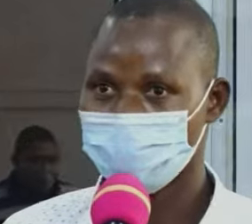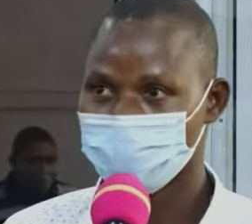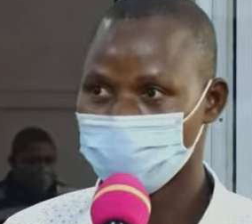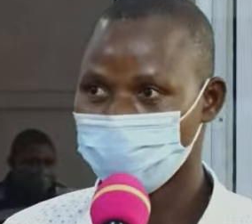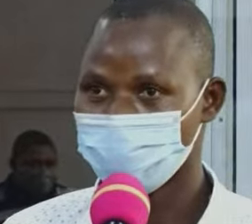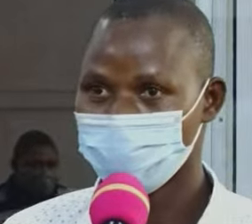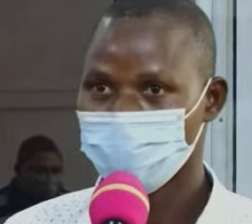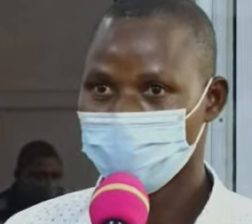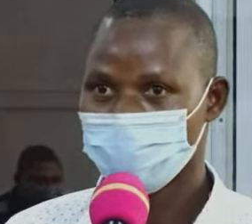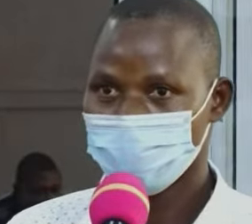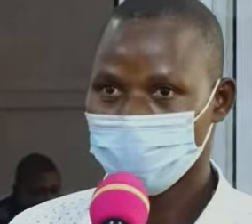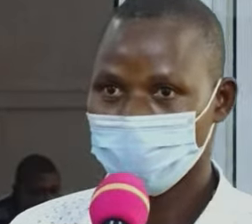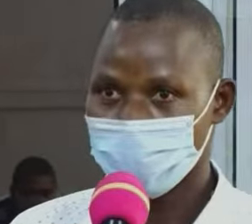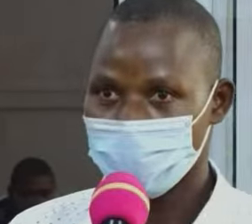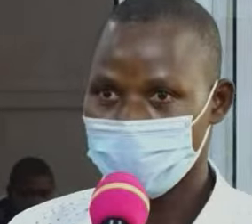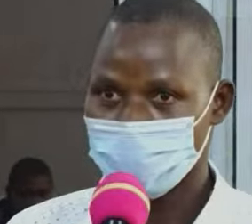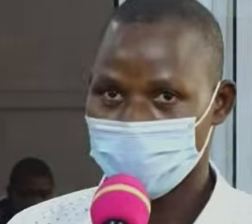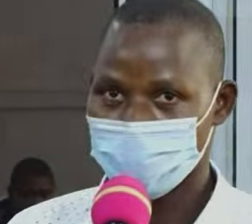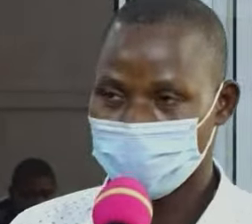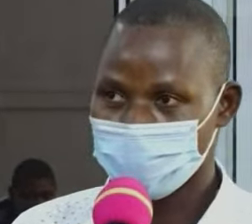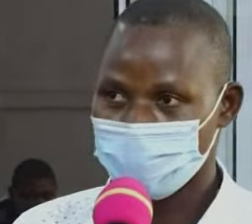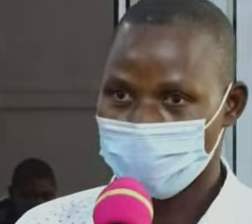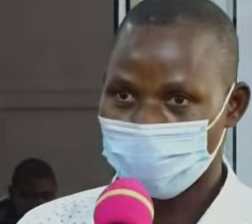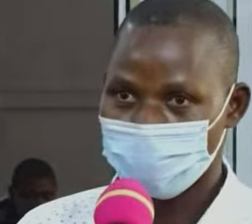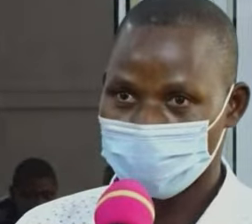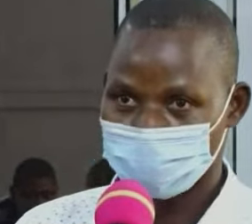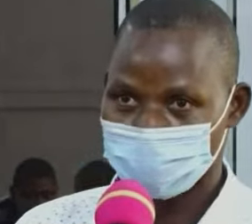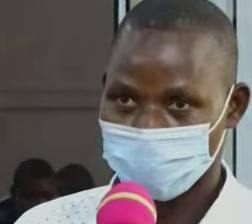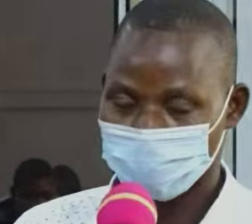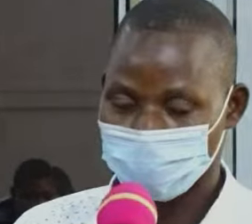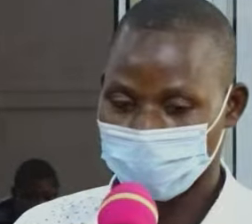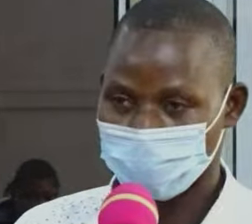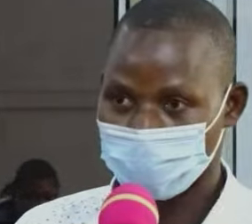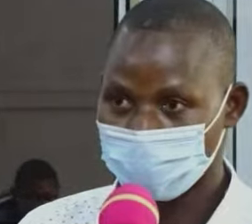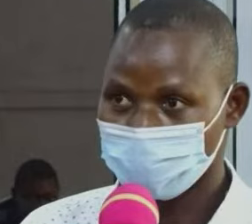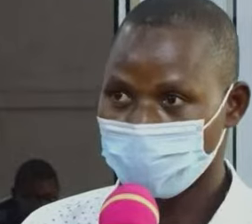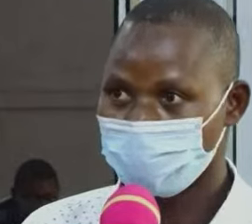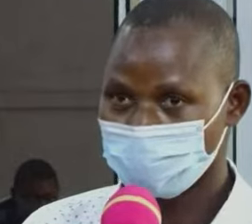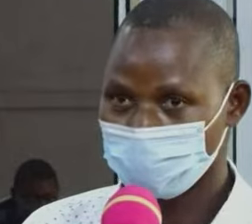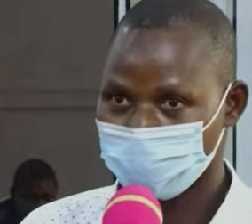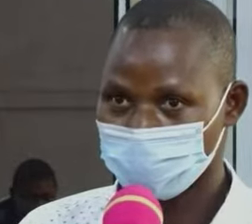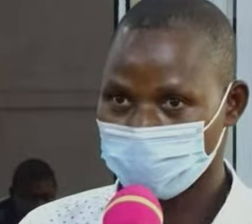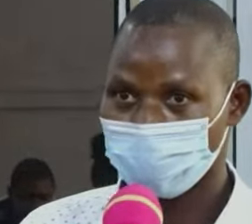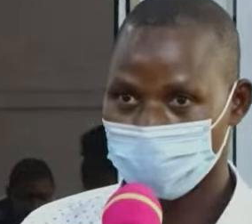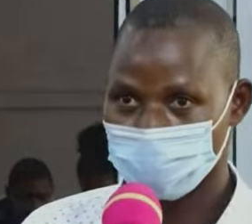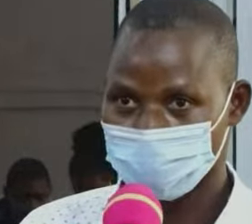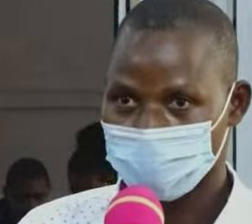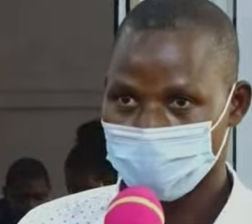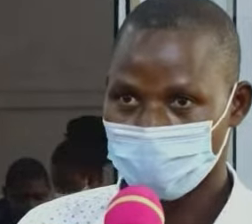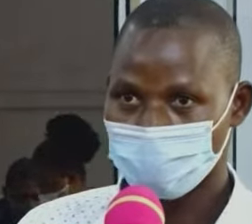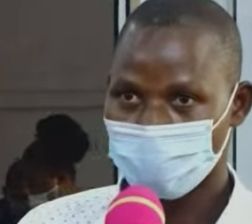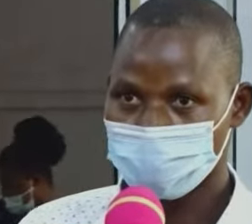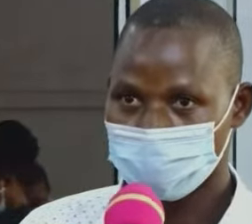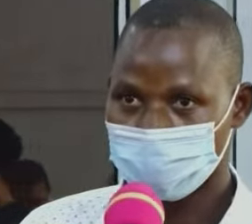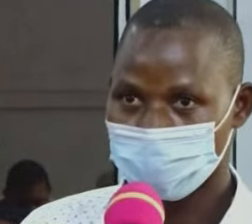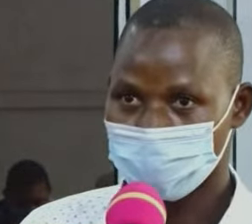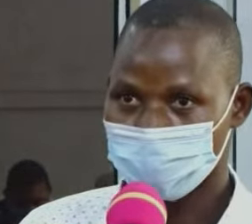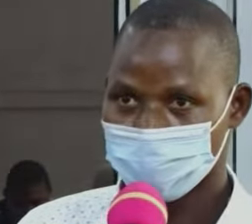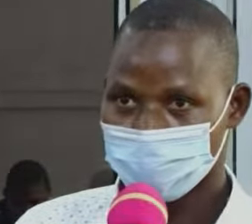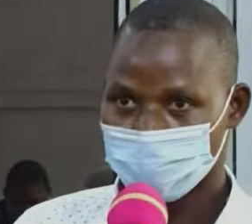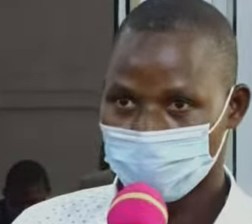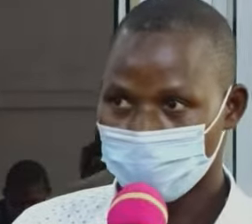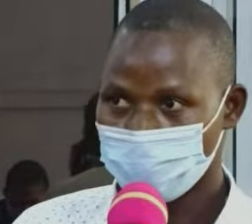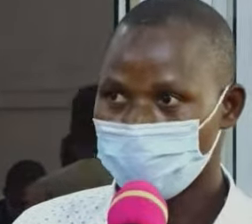patronize the services of the high ranking or the others, patronize the services of others. So what is